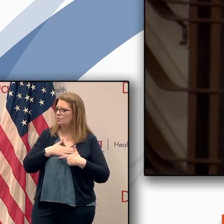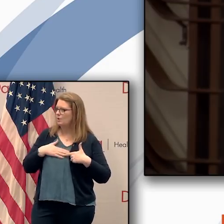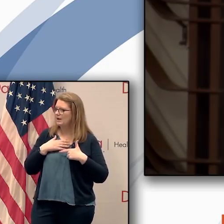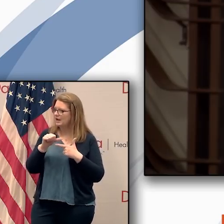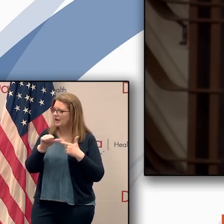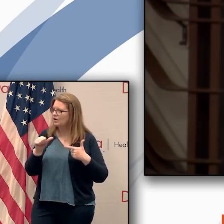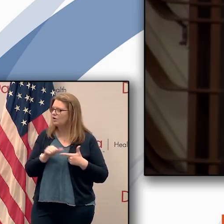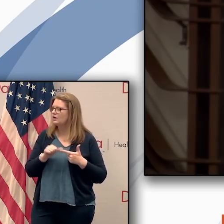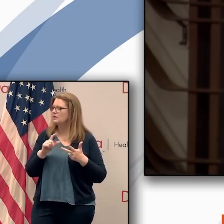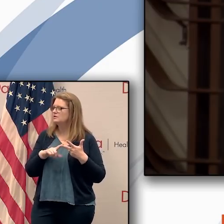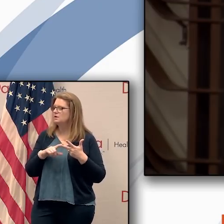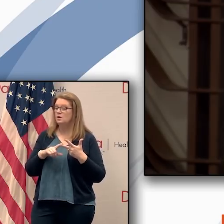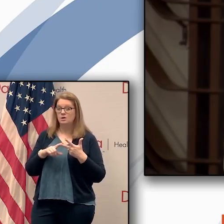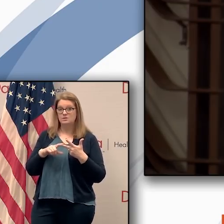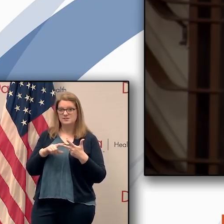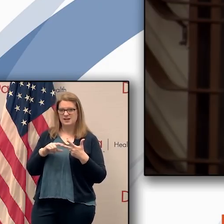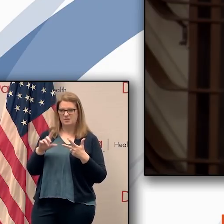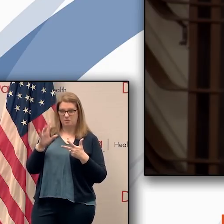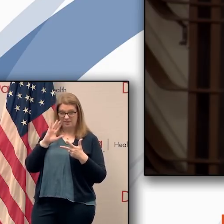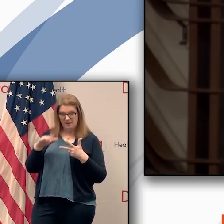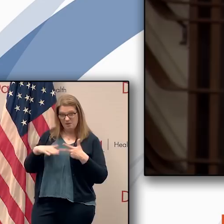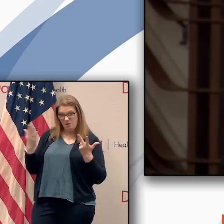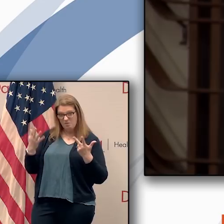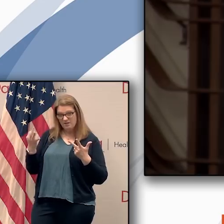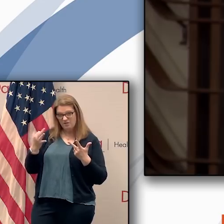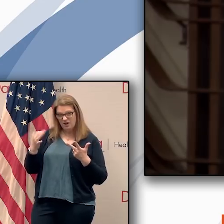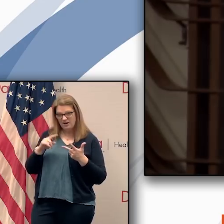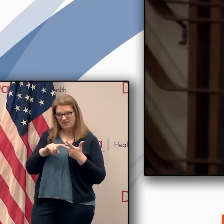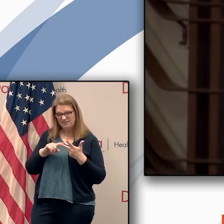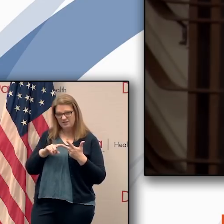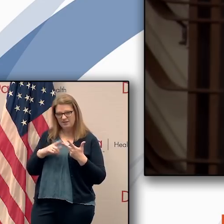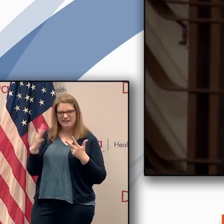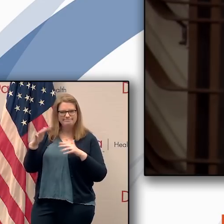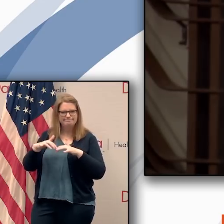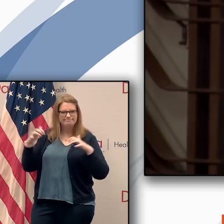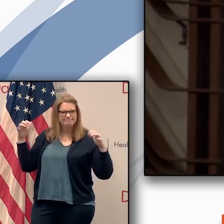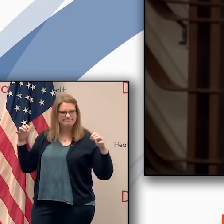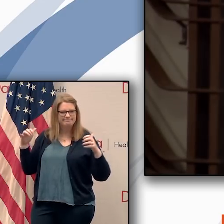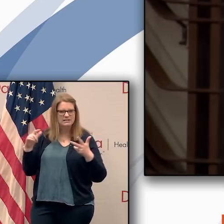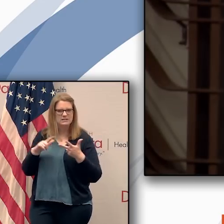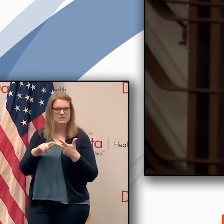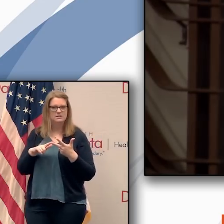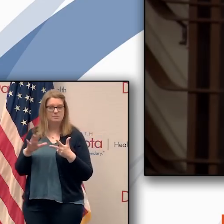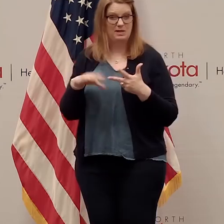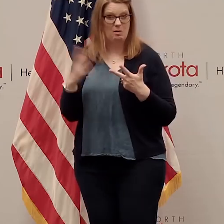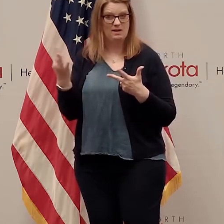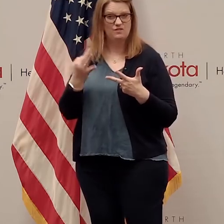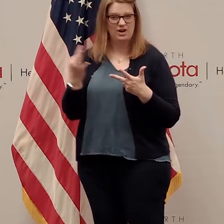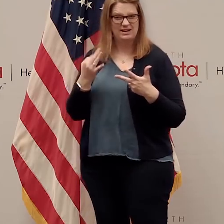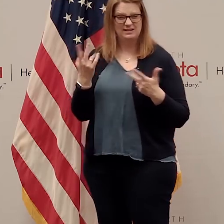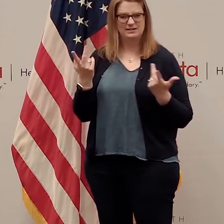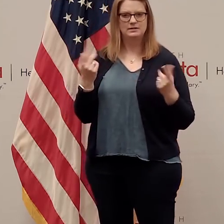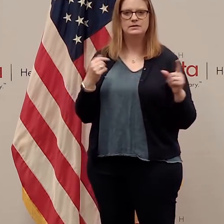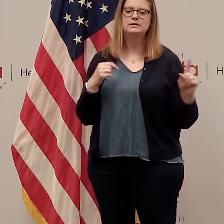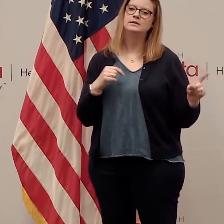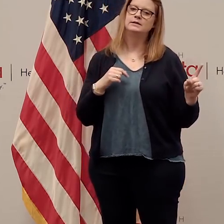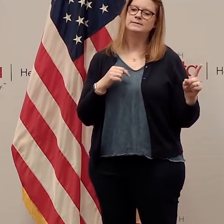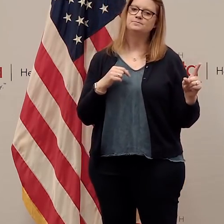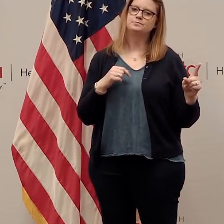to be allowed to reopen on Friday. You said the guidelines for them are forthcoming, but will they be allowed to reopen? Well, we want